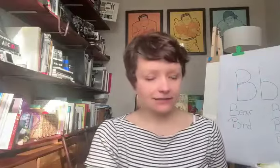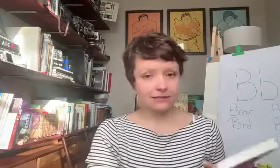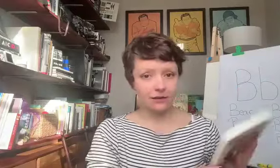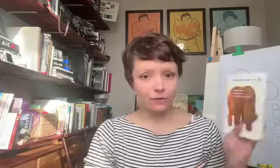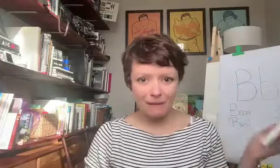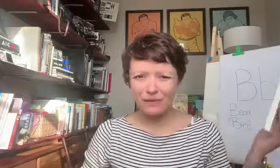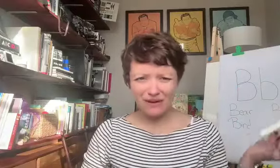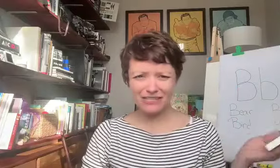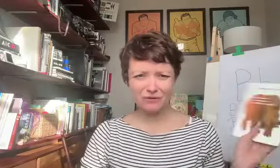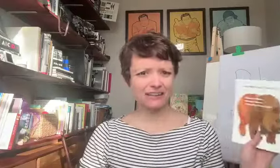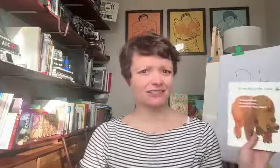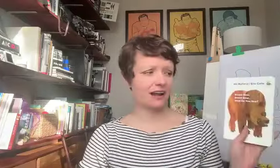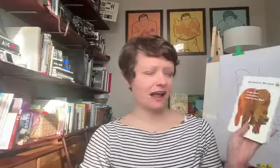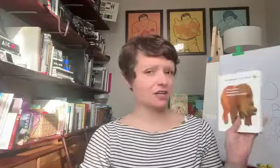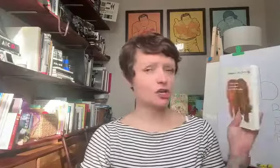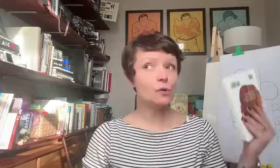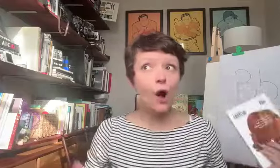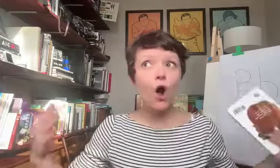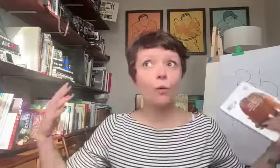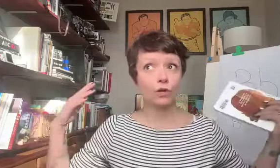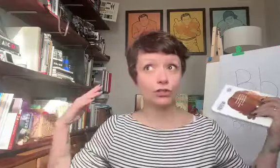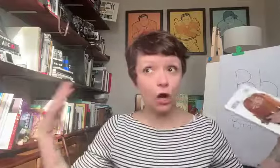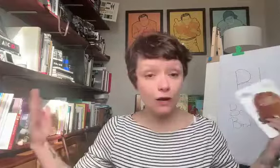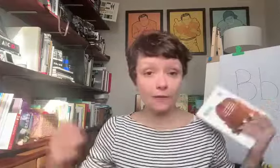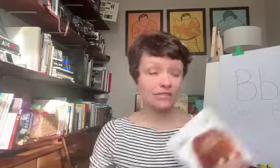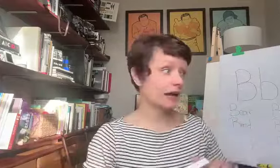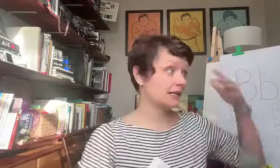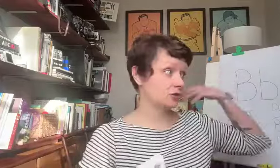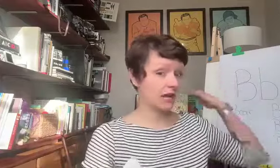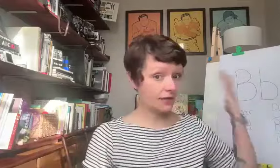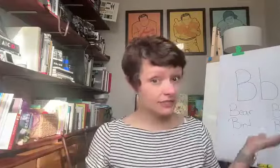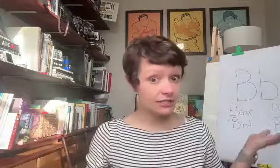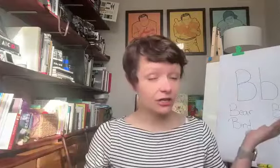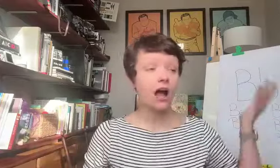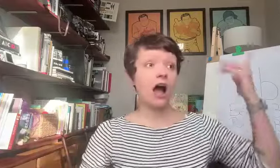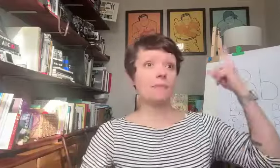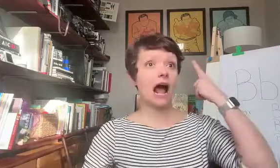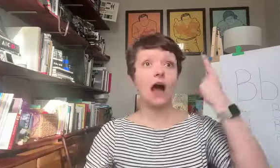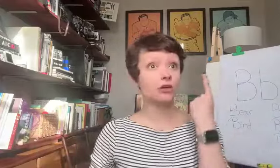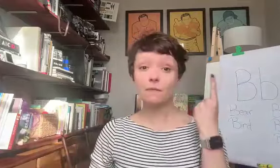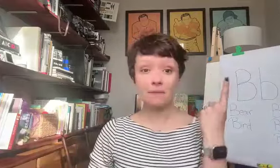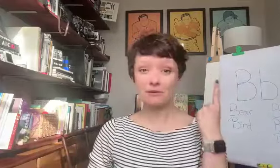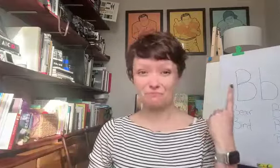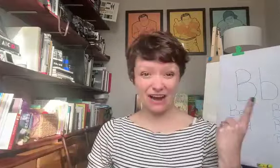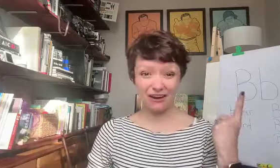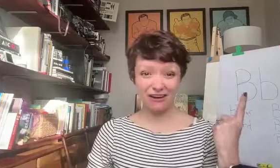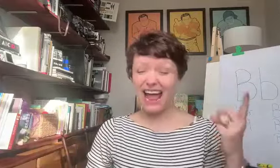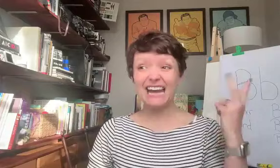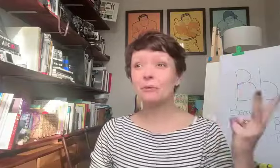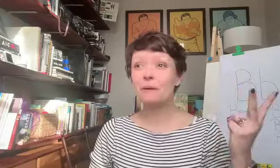Friends, remember we read this book yesterday and you were so good. I was talking to the other teacher about how you remembered bear and you